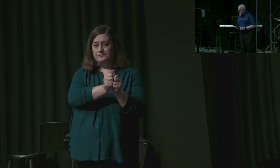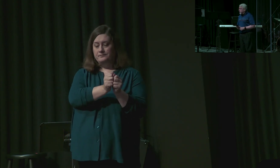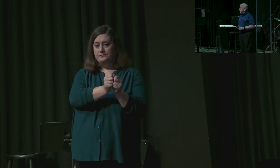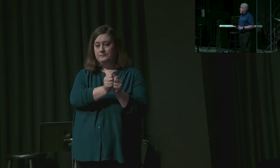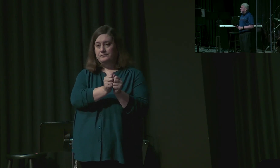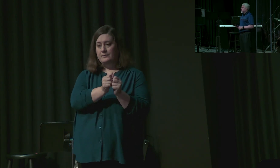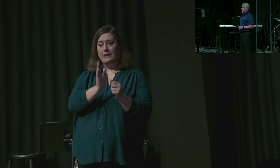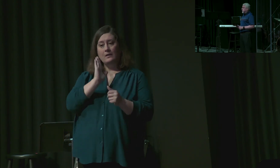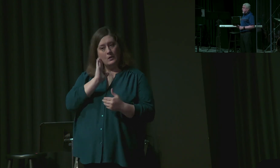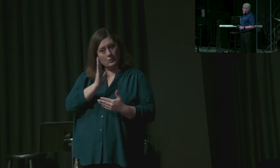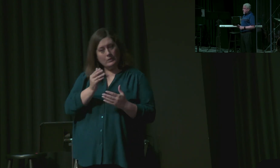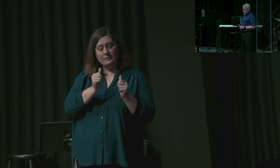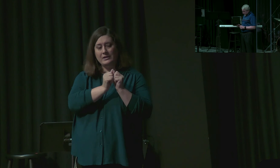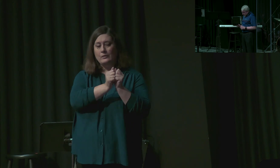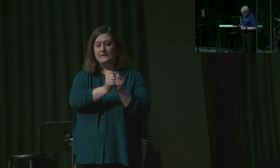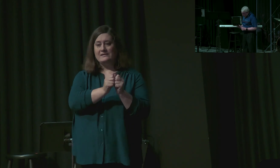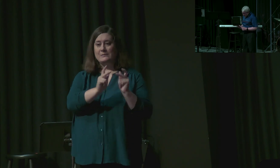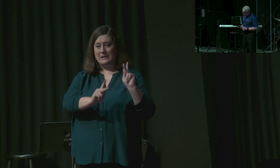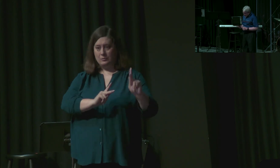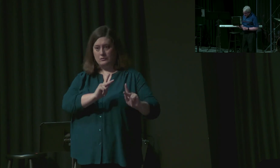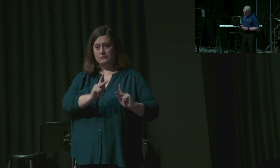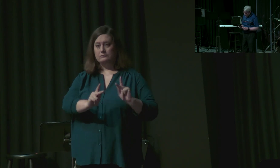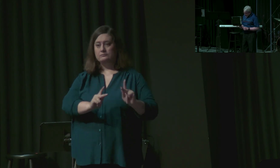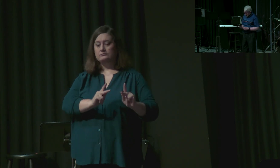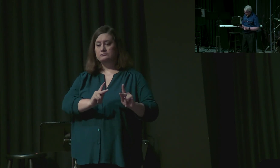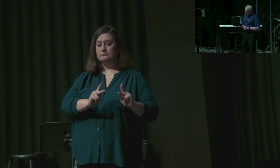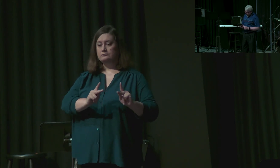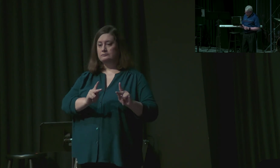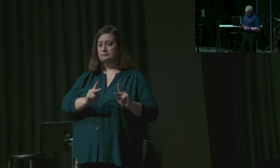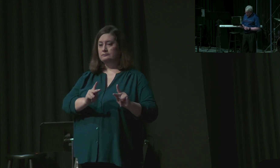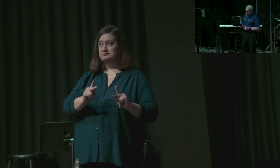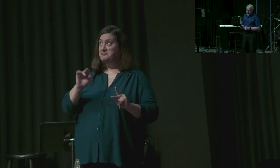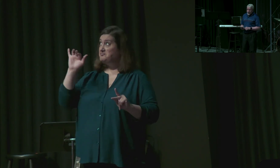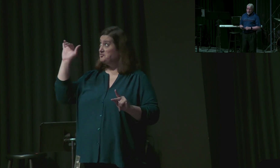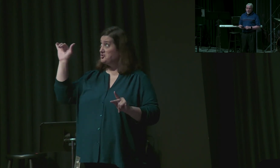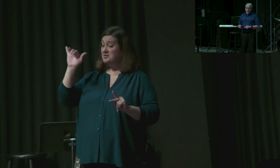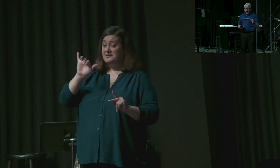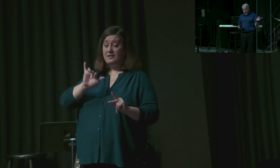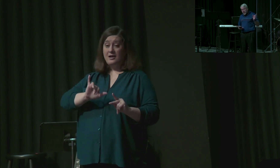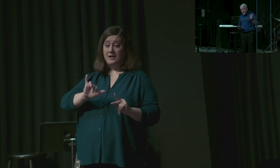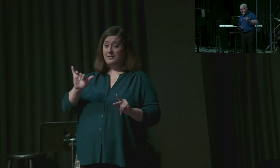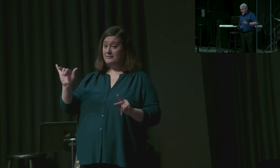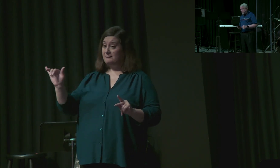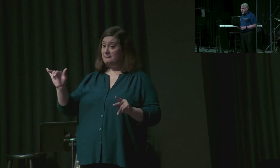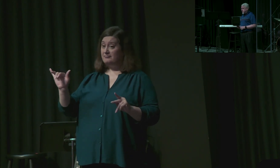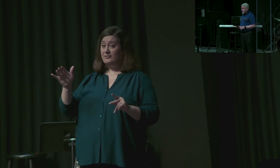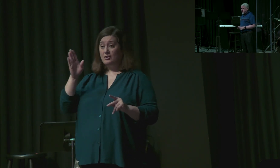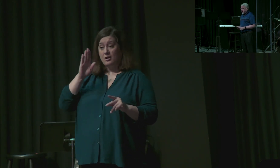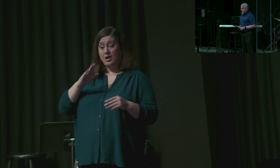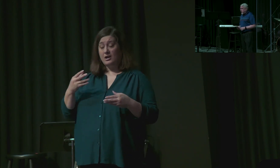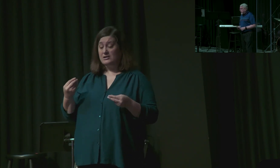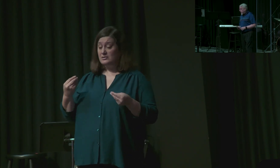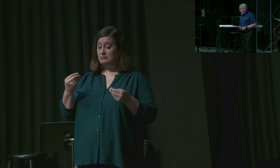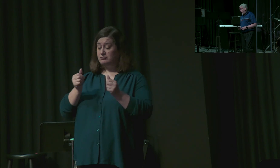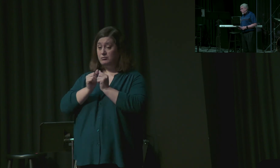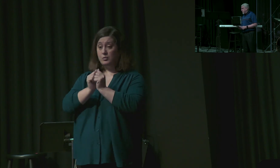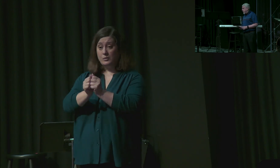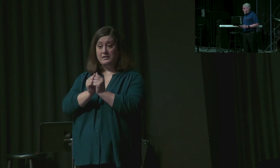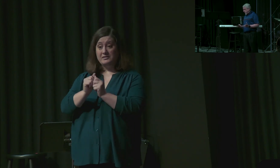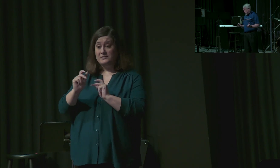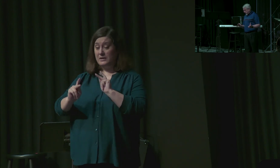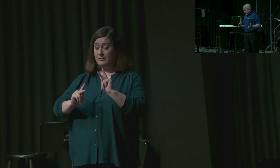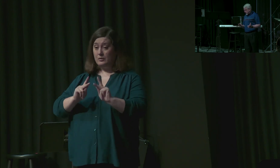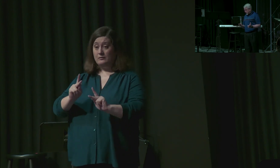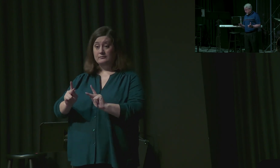his people, just as God has been with Jacob all these long years, and now